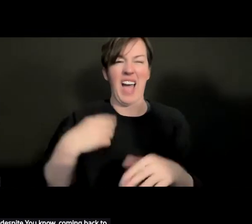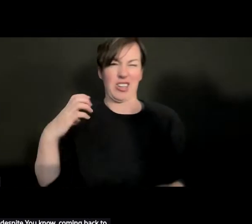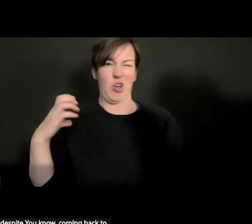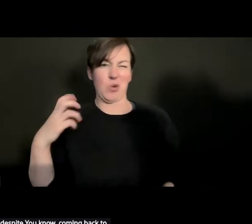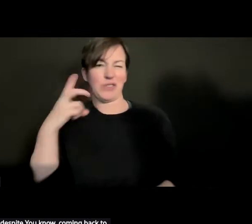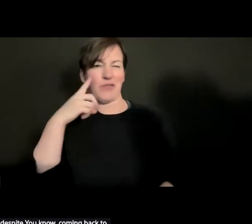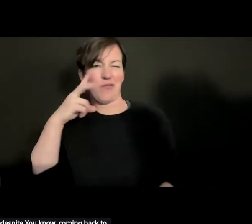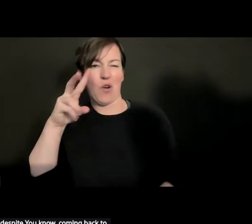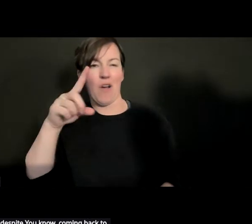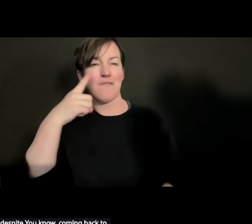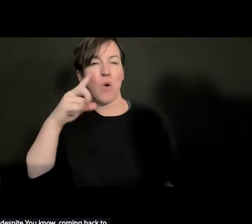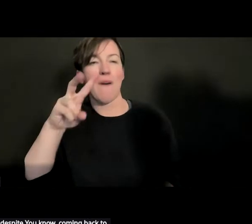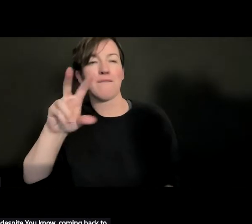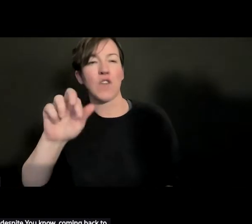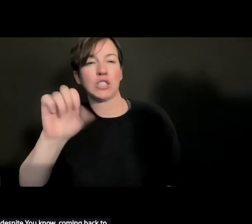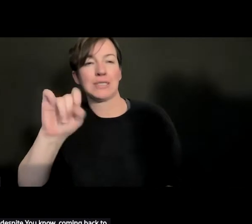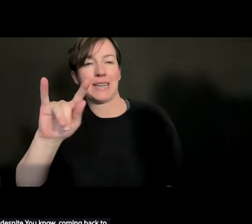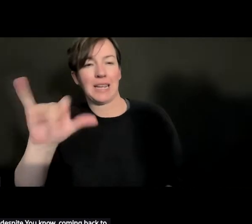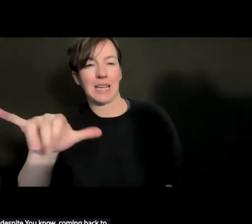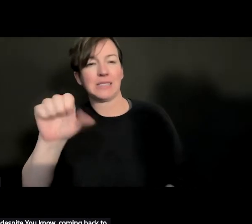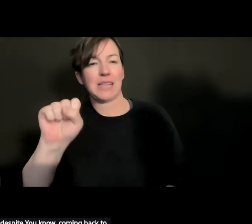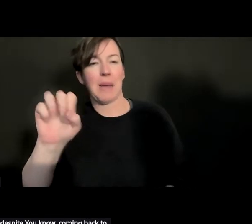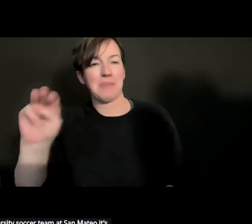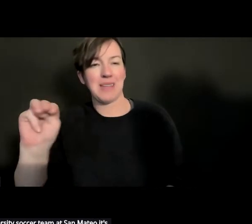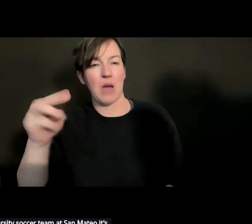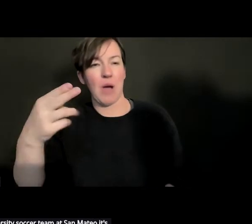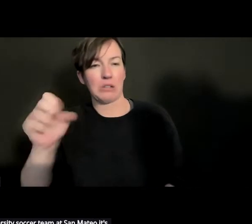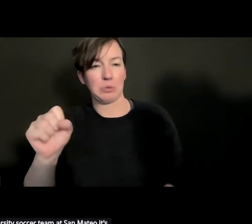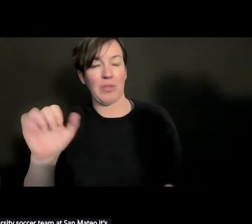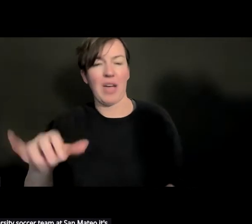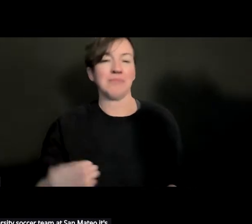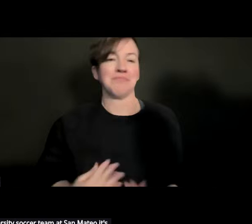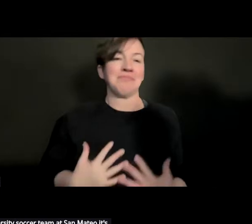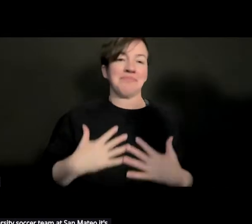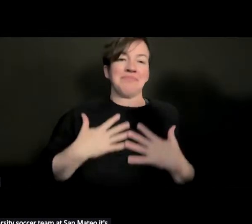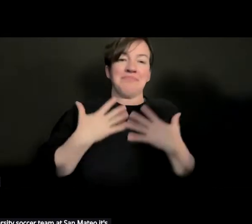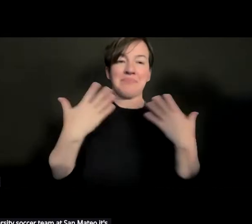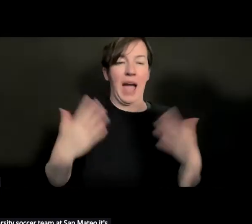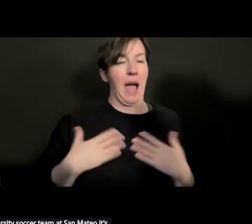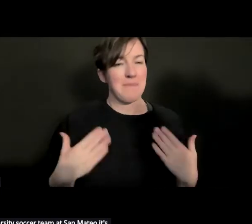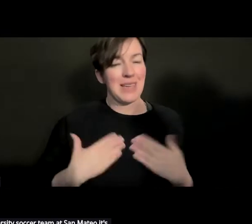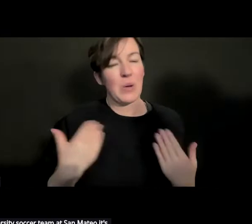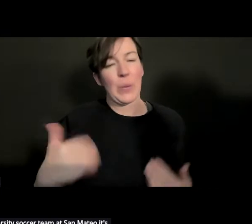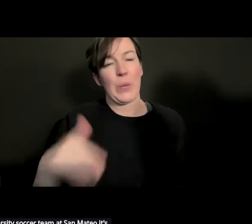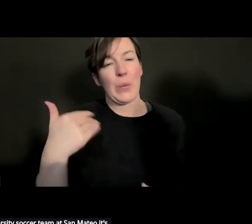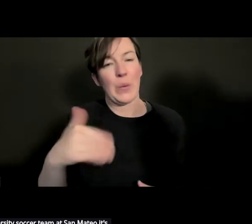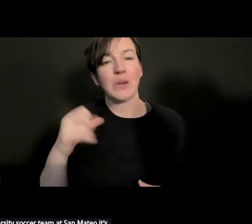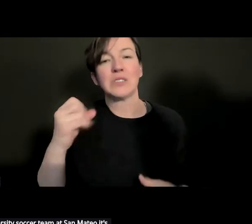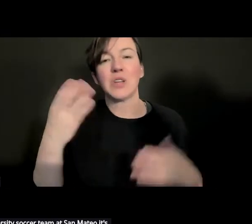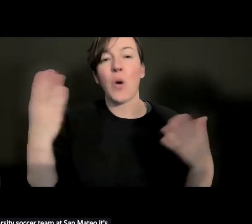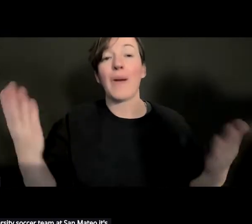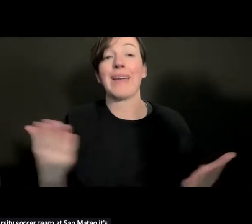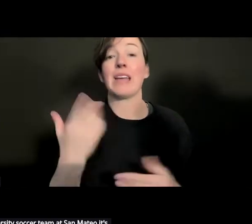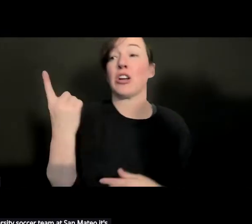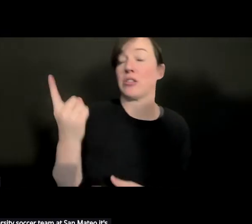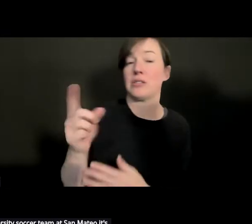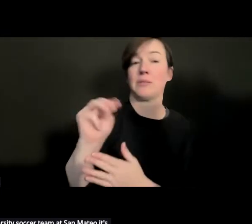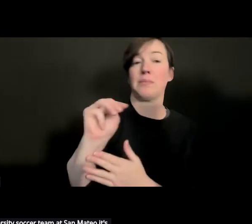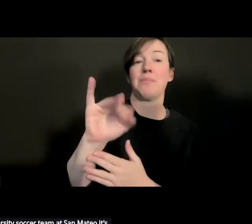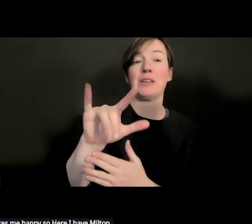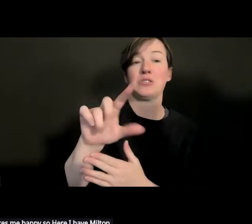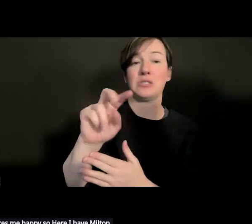team at San Mateo. It's always something that energizes me and makes me happy. So here I have Milton